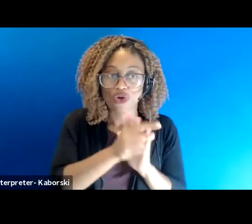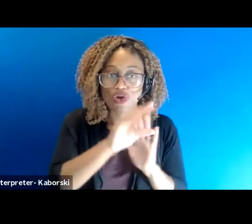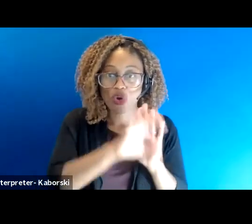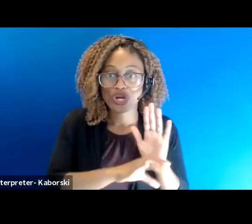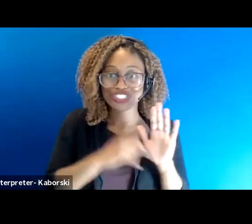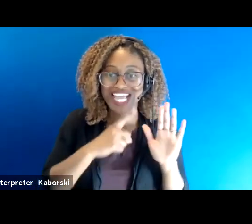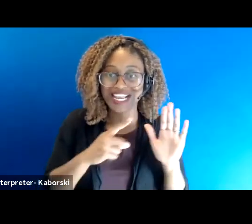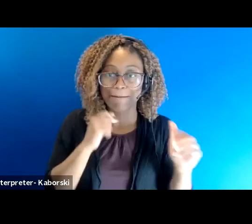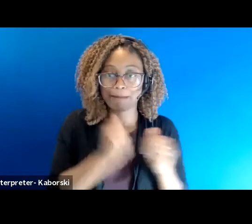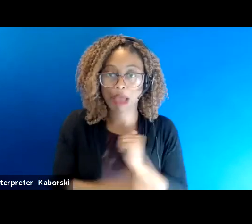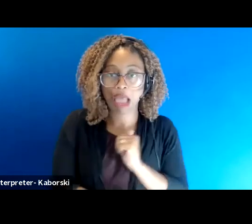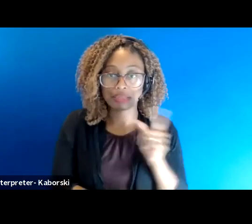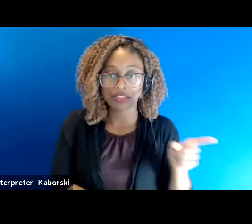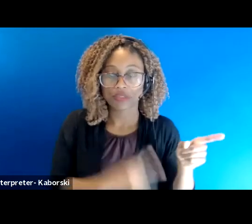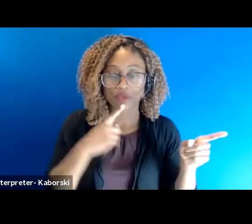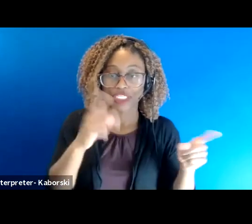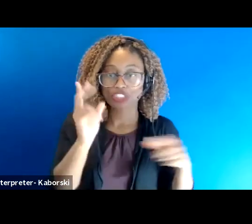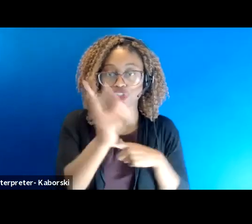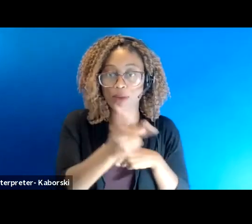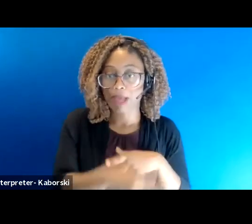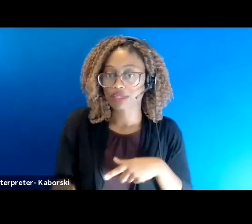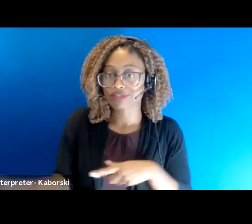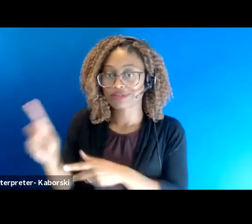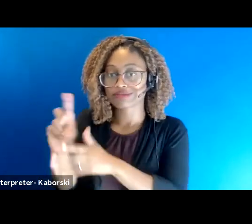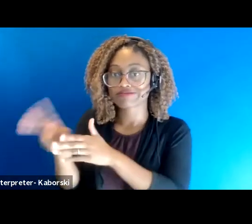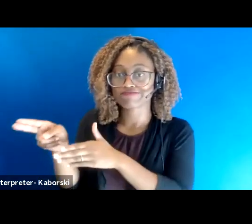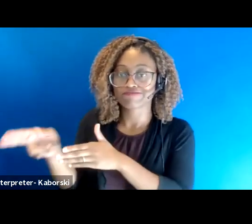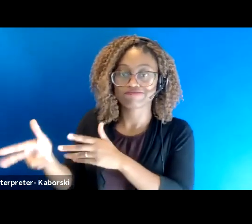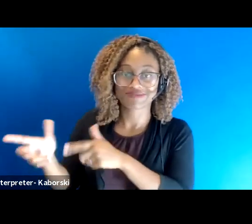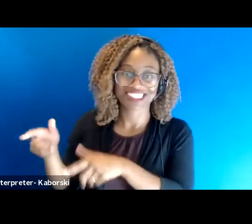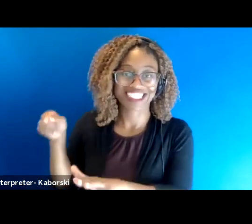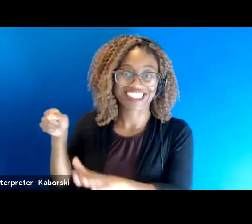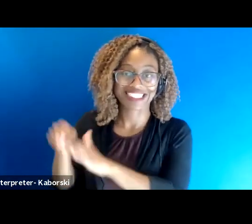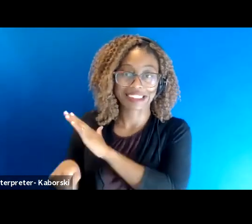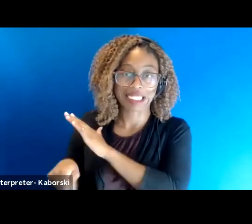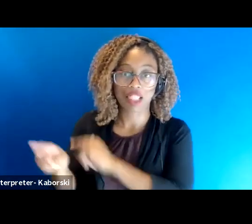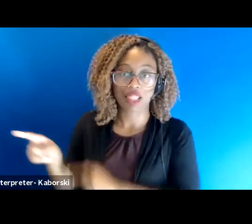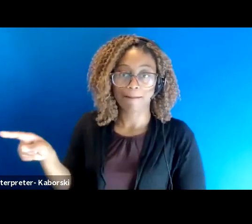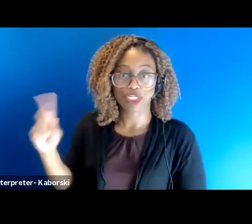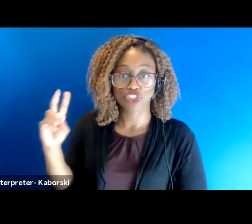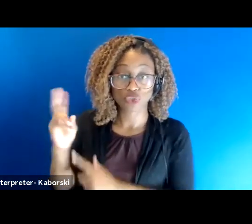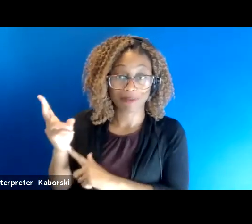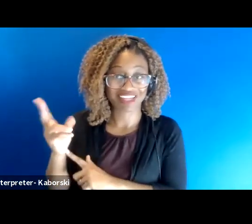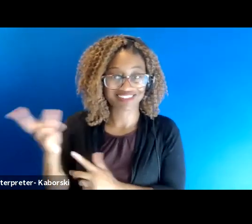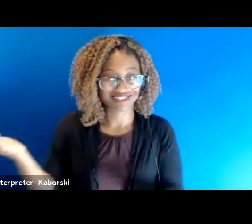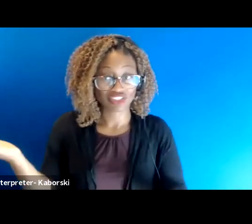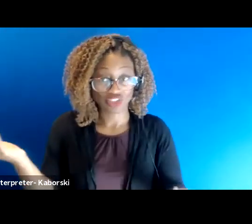passed. And within 2 minutes, Anthony Hill was dead.